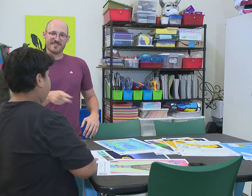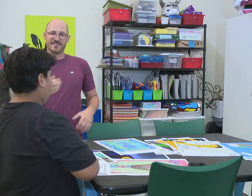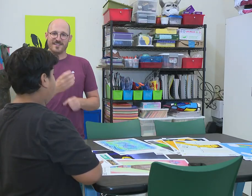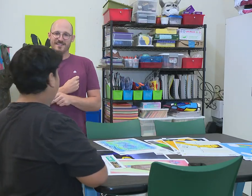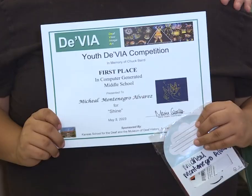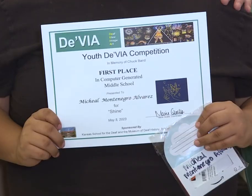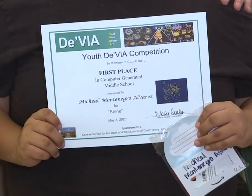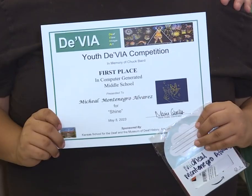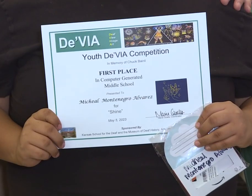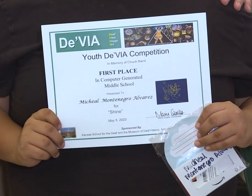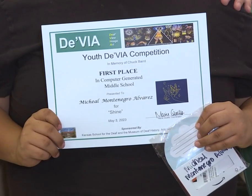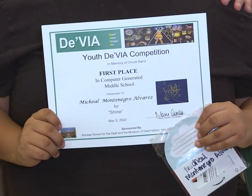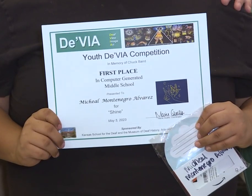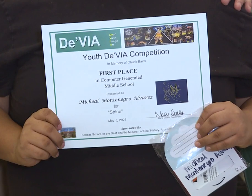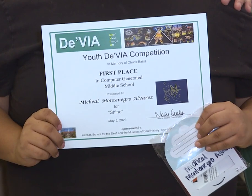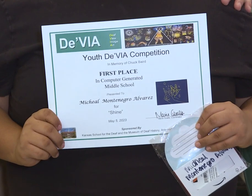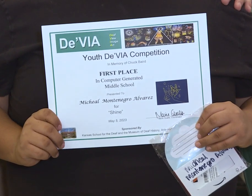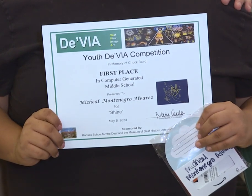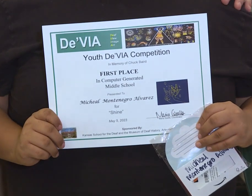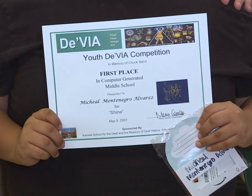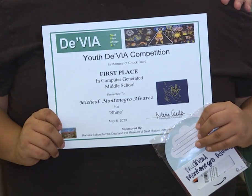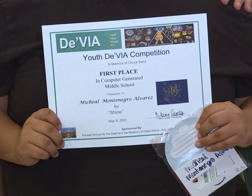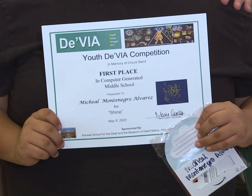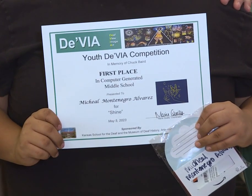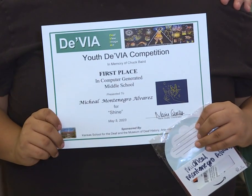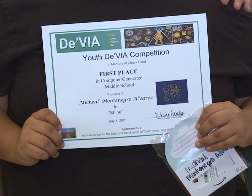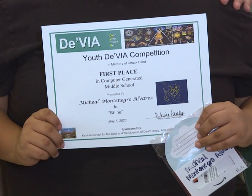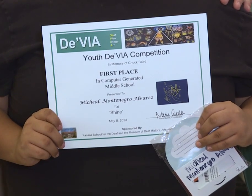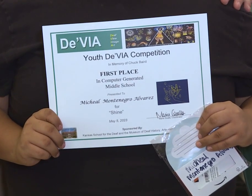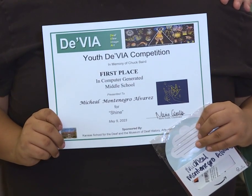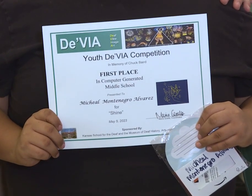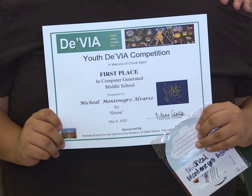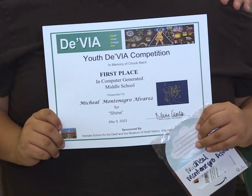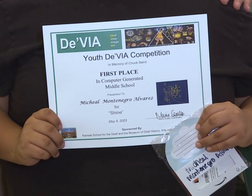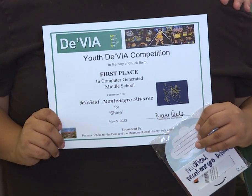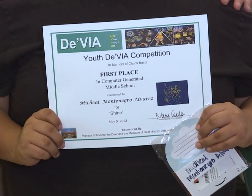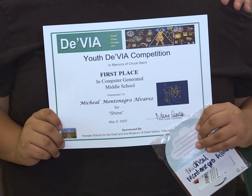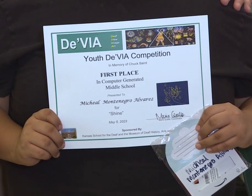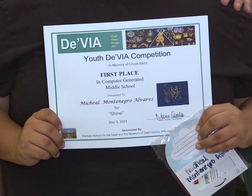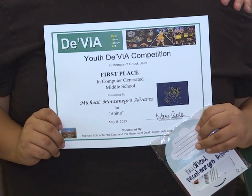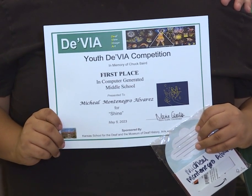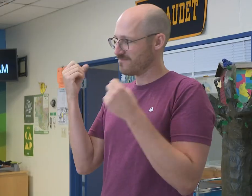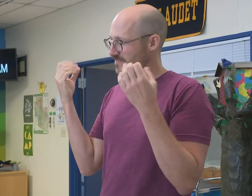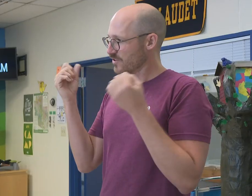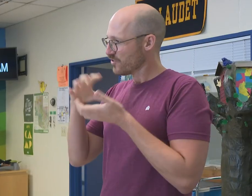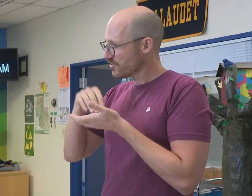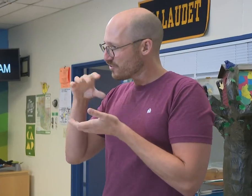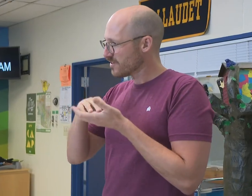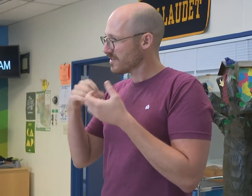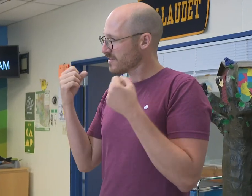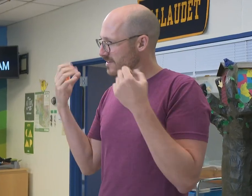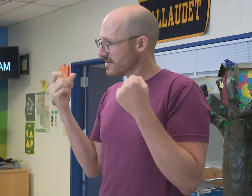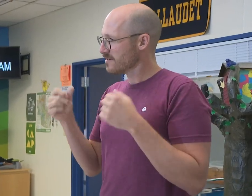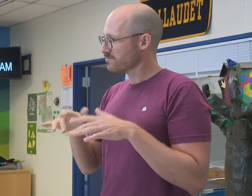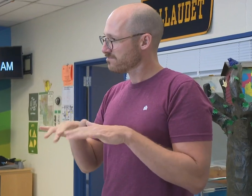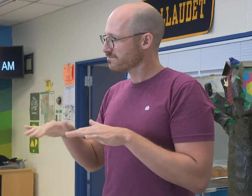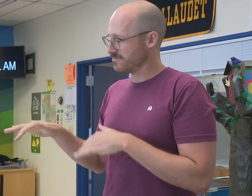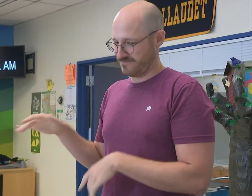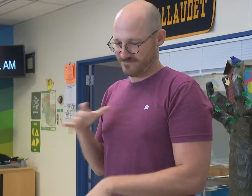of the Youth DeVIA competition which stands for Deaf View Image Art. Mr. Carlson is grateful his students at